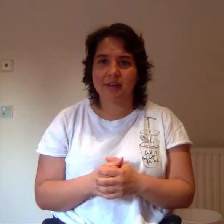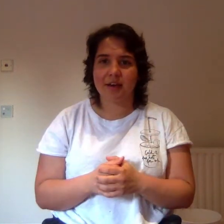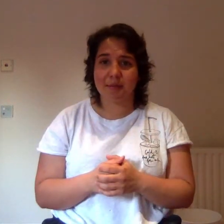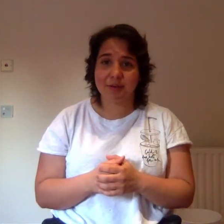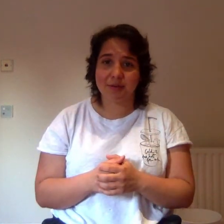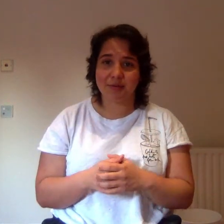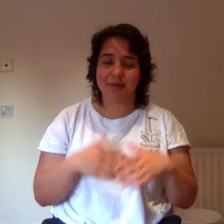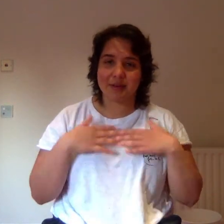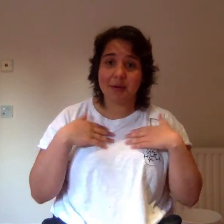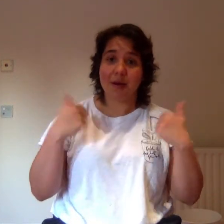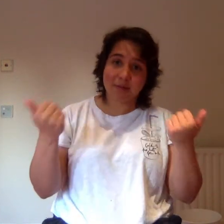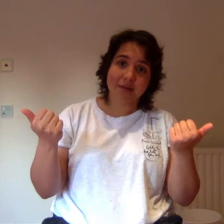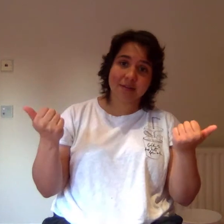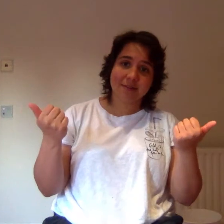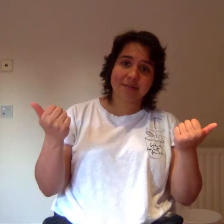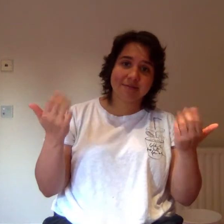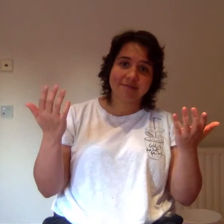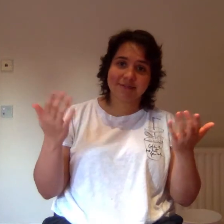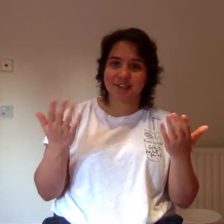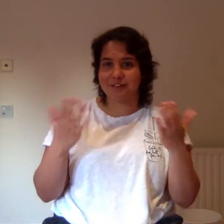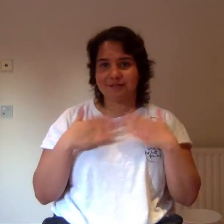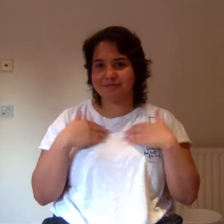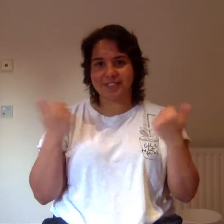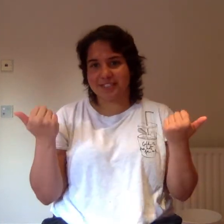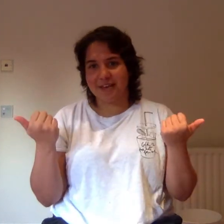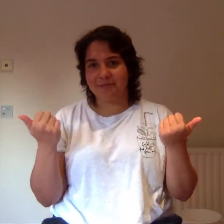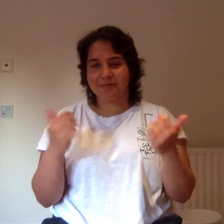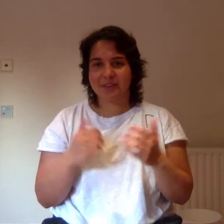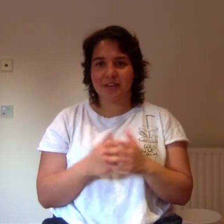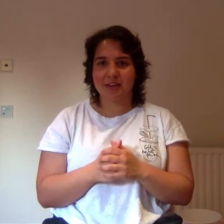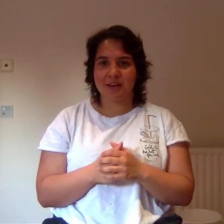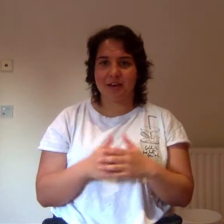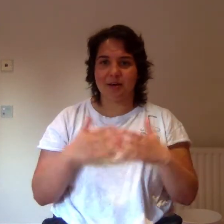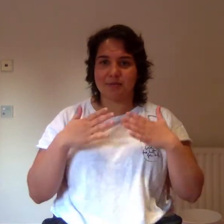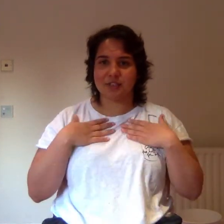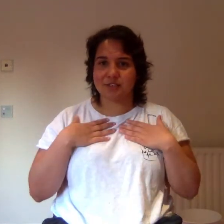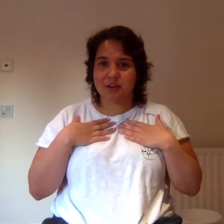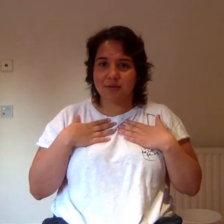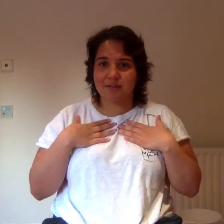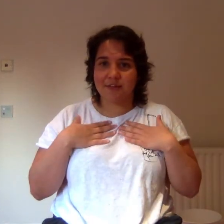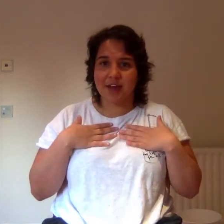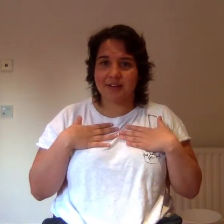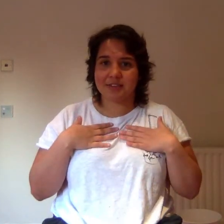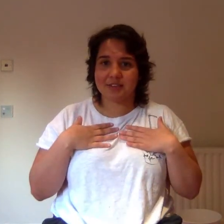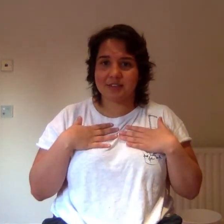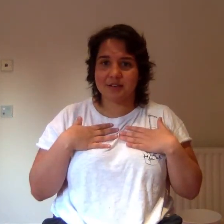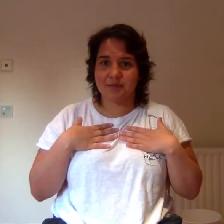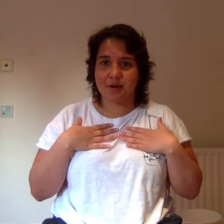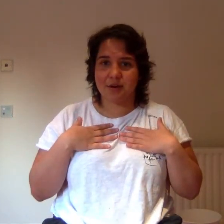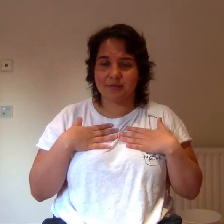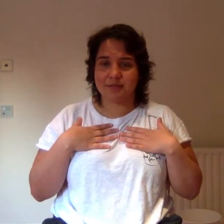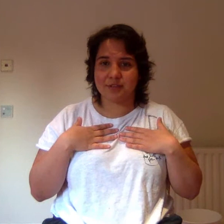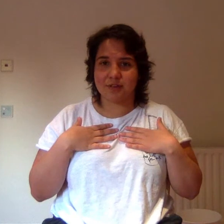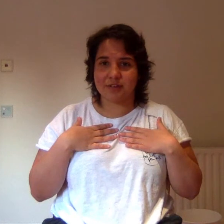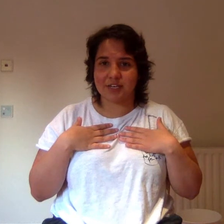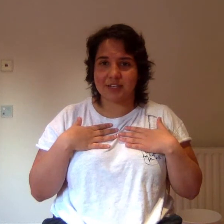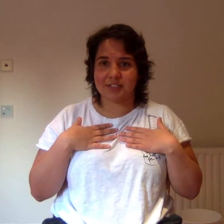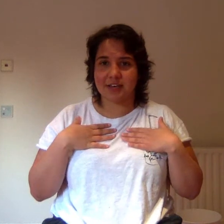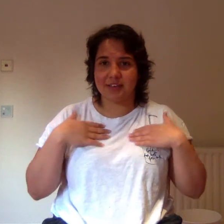I'm good would be. So it's the same. So you start with the flat palms on your chest, and then they